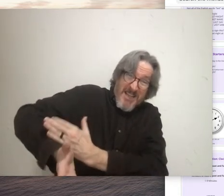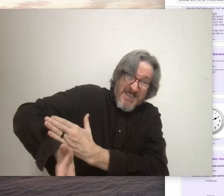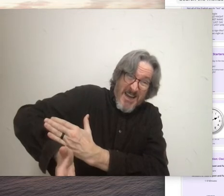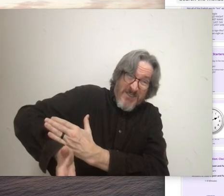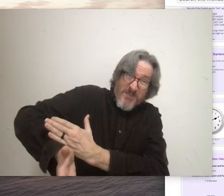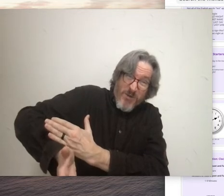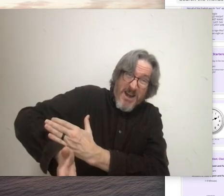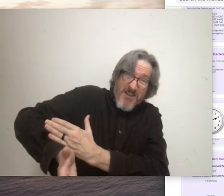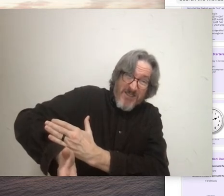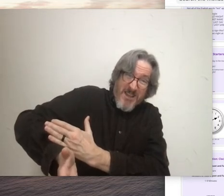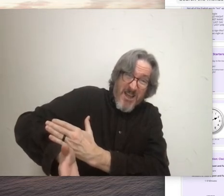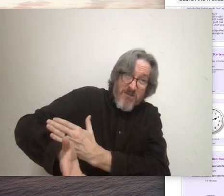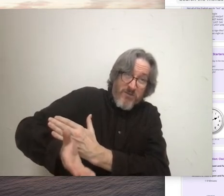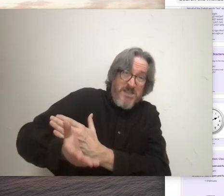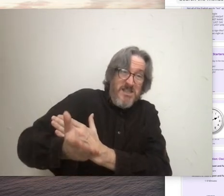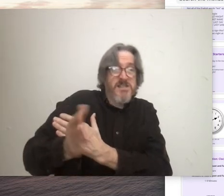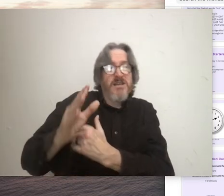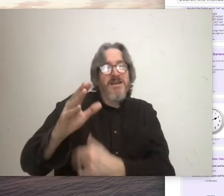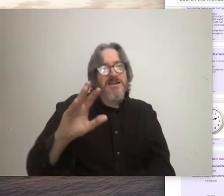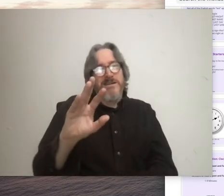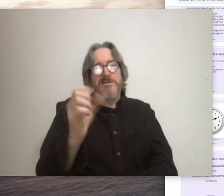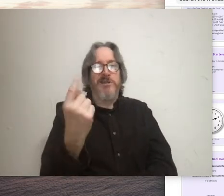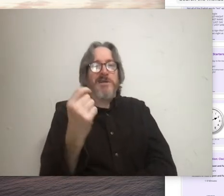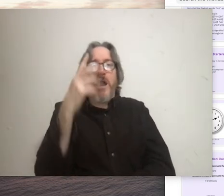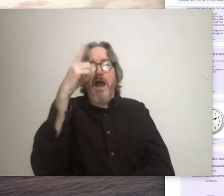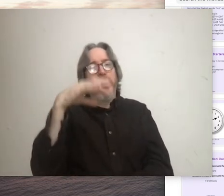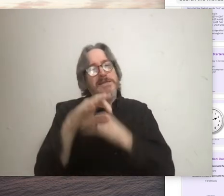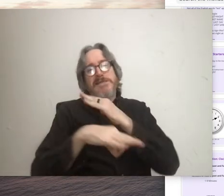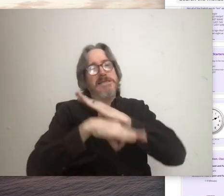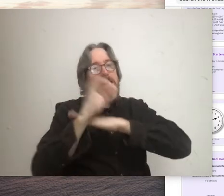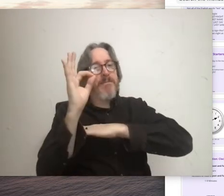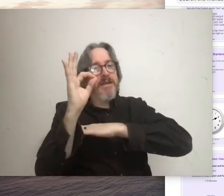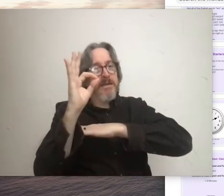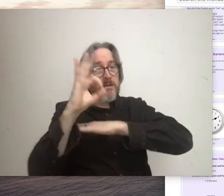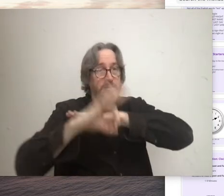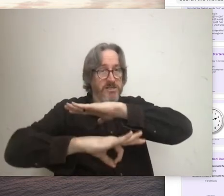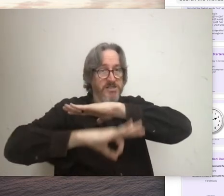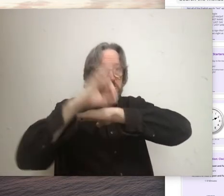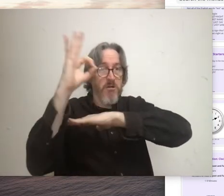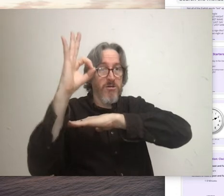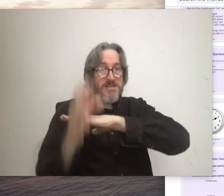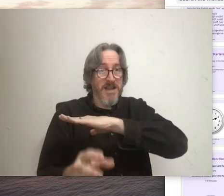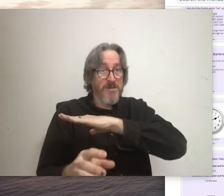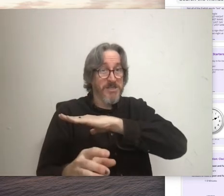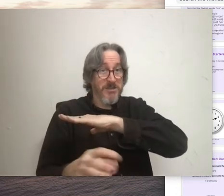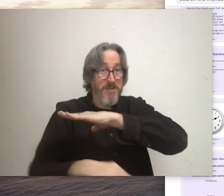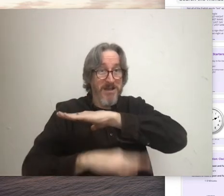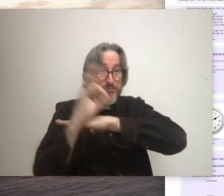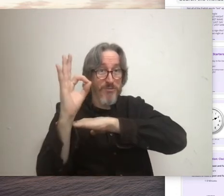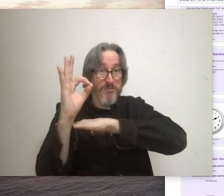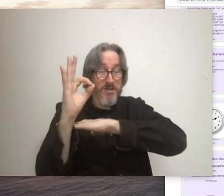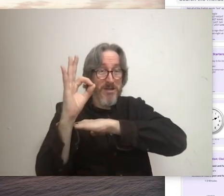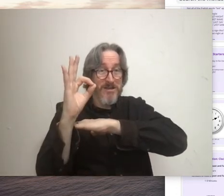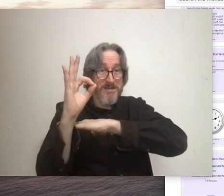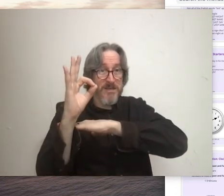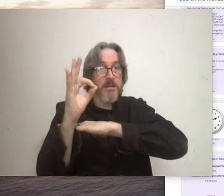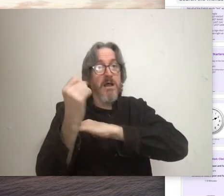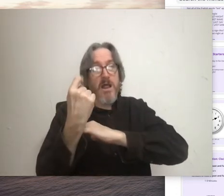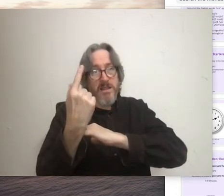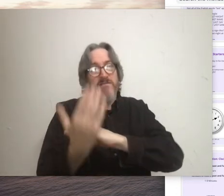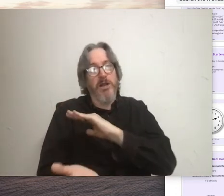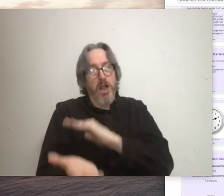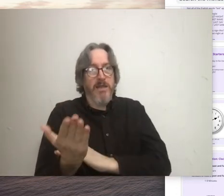right? It's not even bright out. Versus I slept in, the sun rose and I was still in bed. Boom.